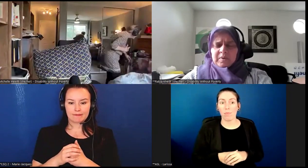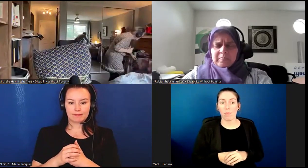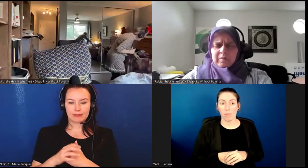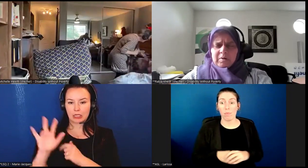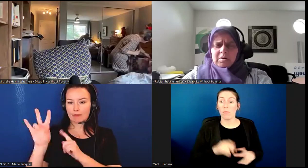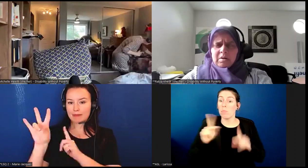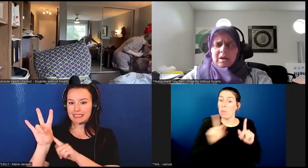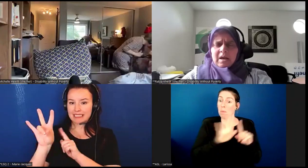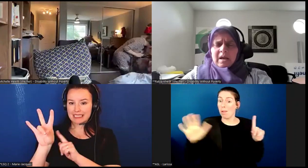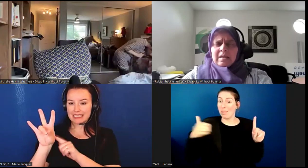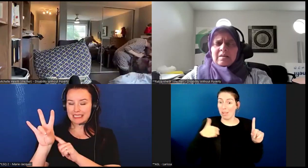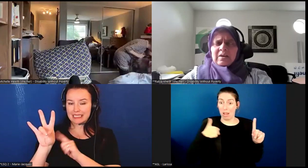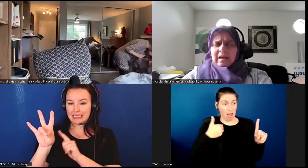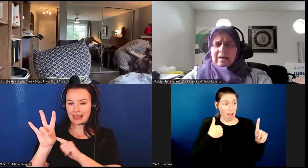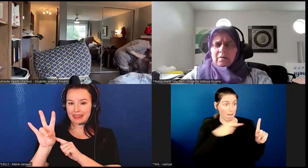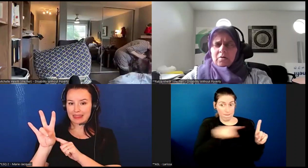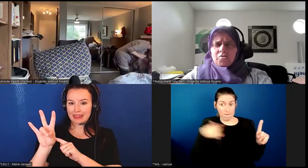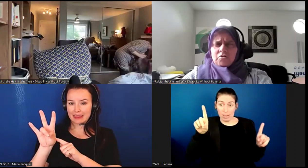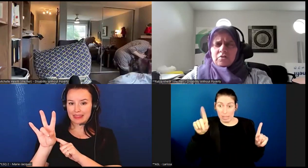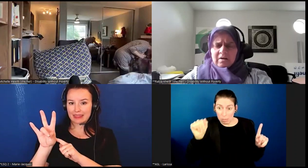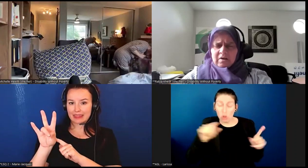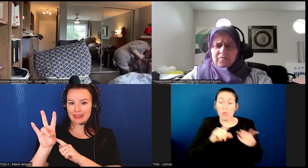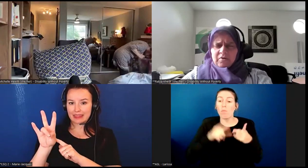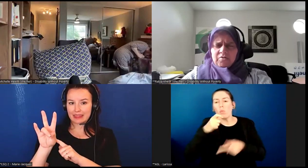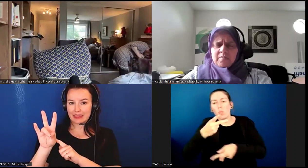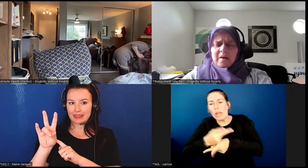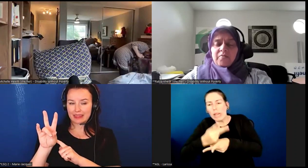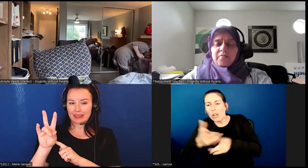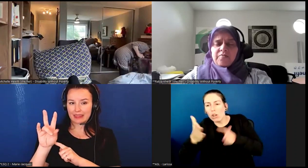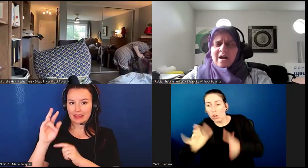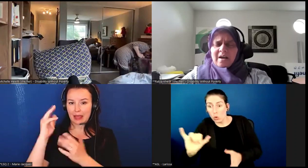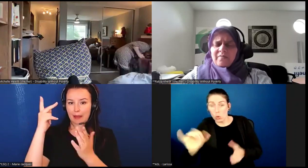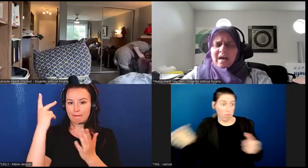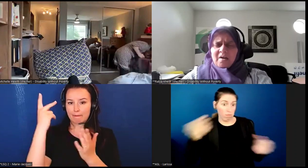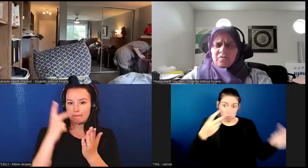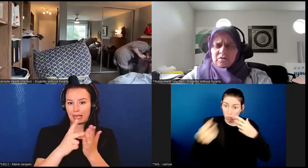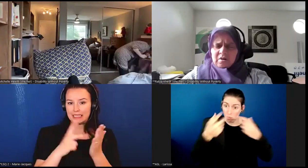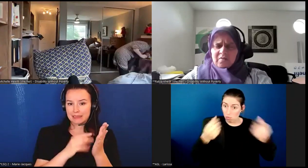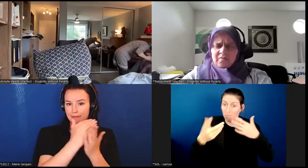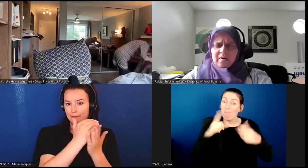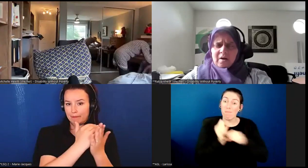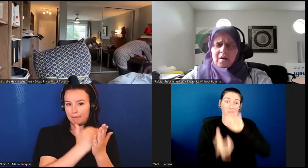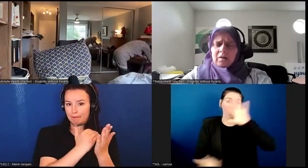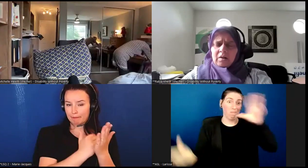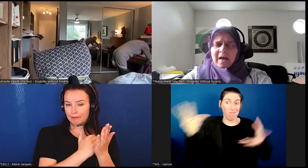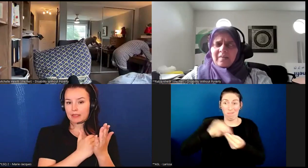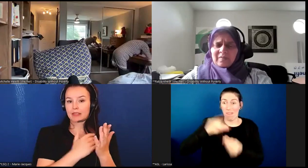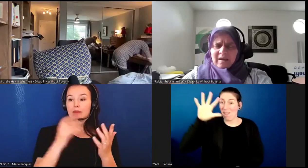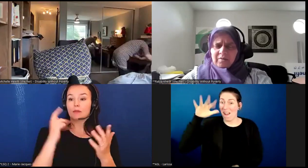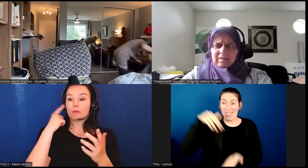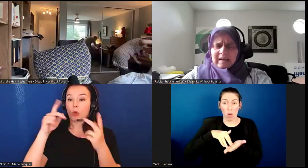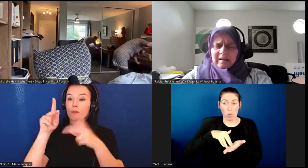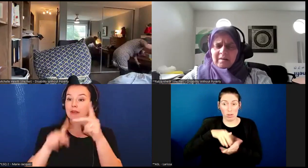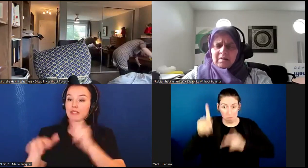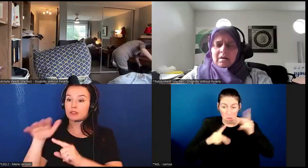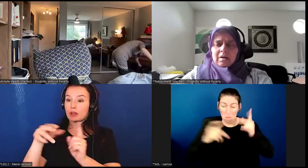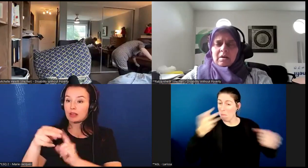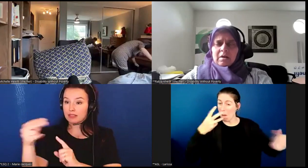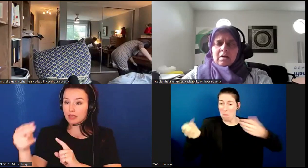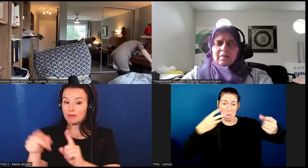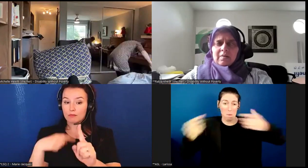disabled people and carers or caregivers, about 5,000 of all of us out